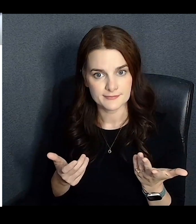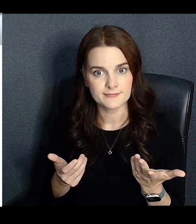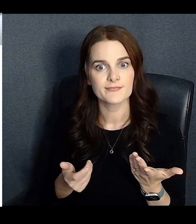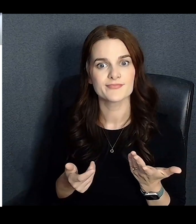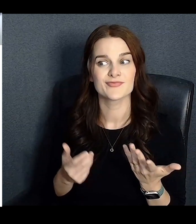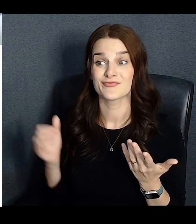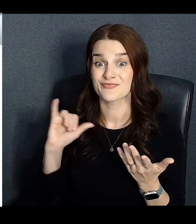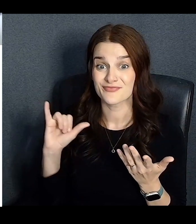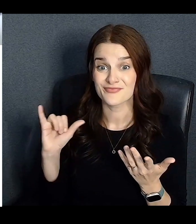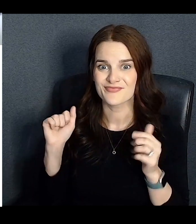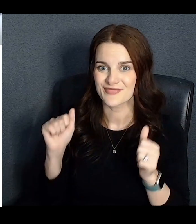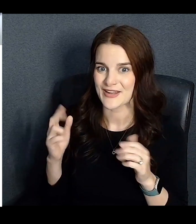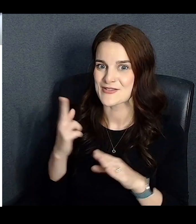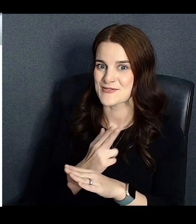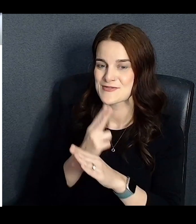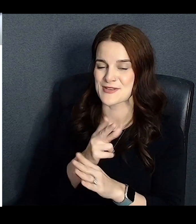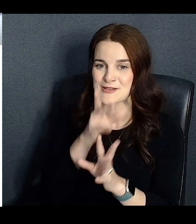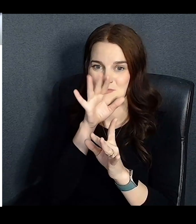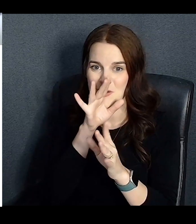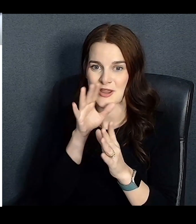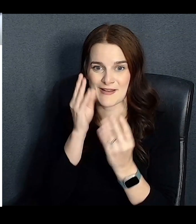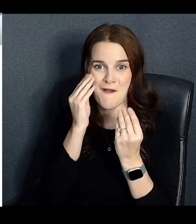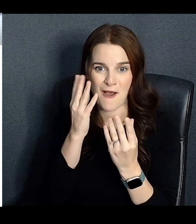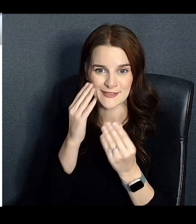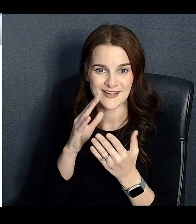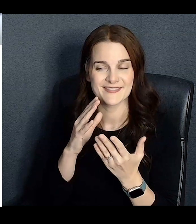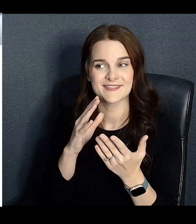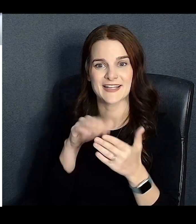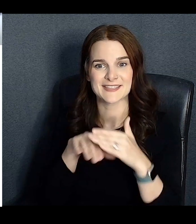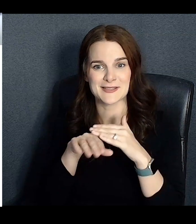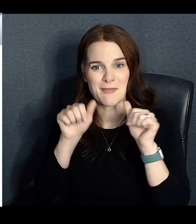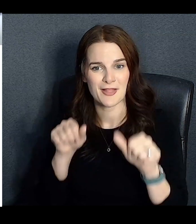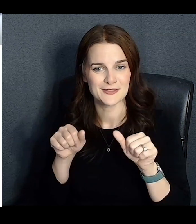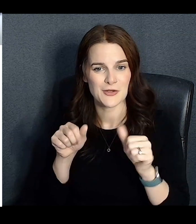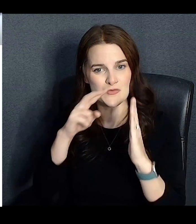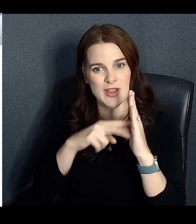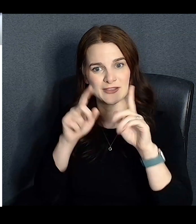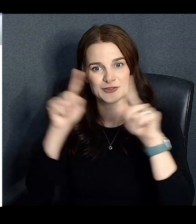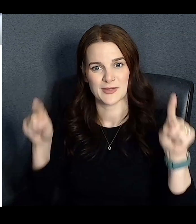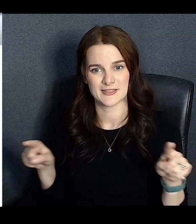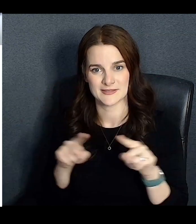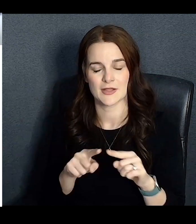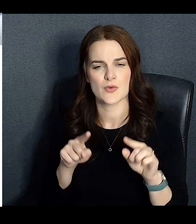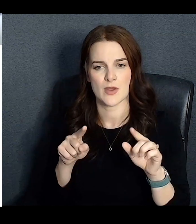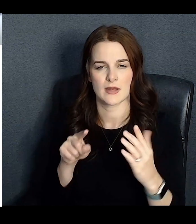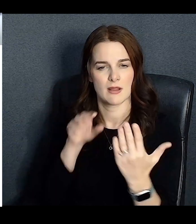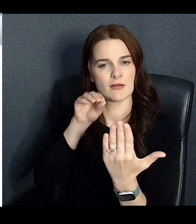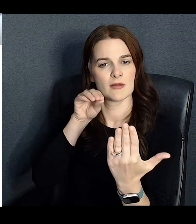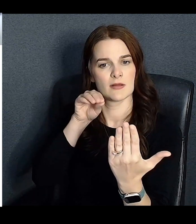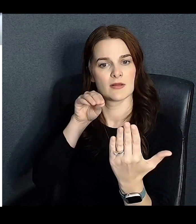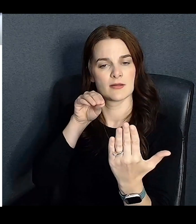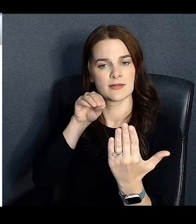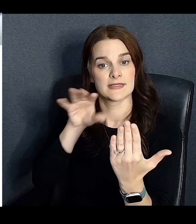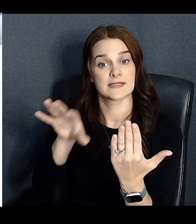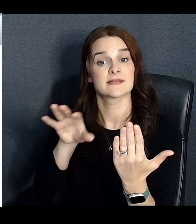Um, In addition, you can use spoken content and accessibility to read what's on your screen. So you can select and highlight